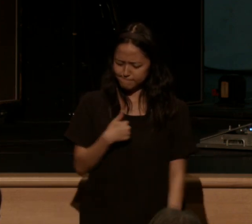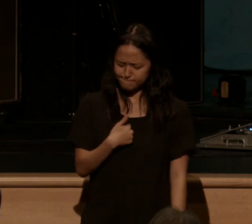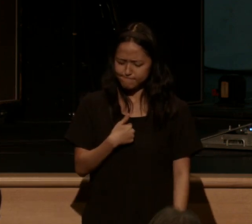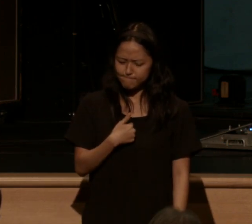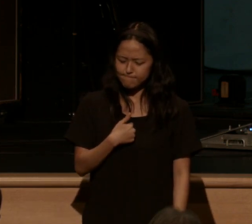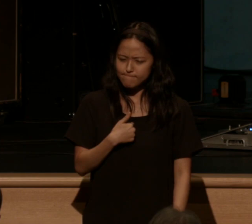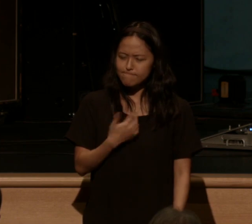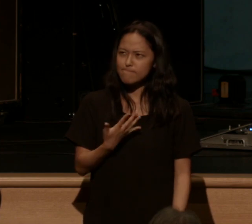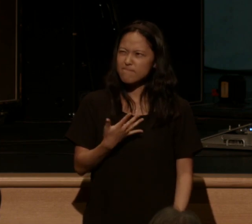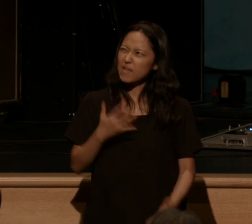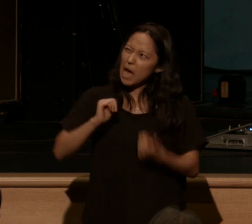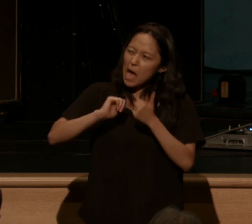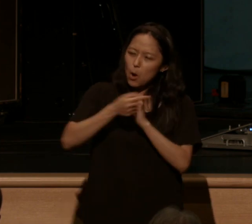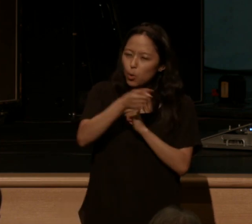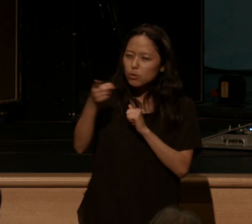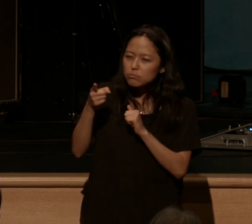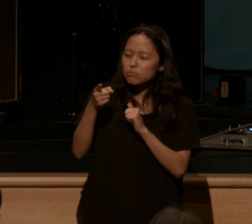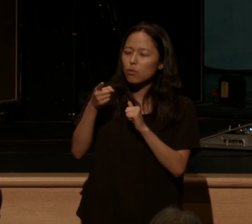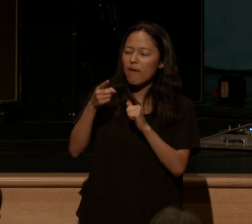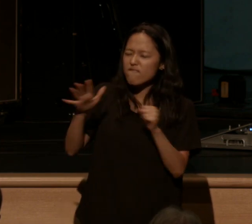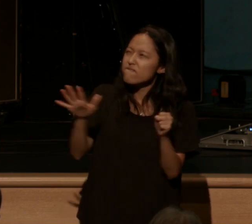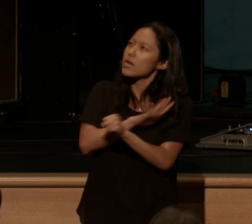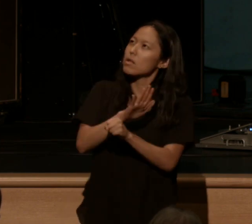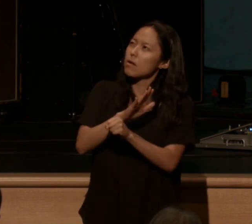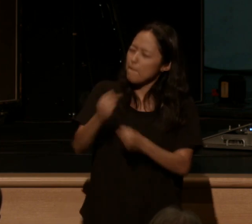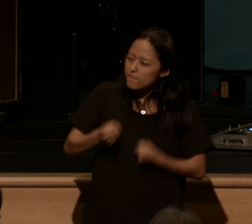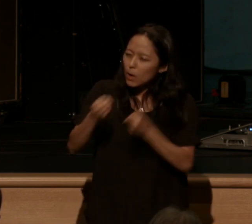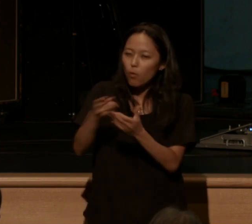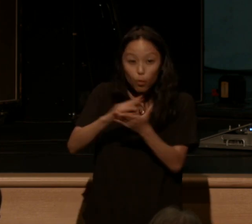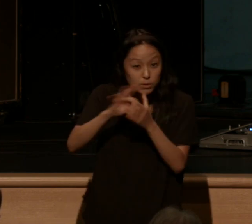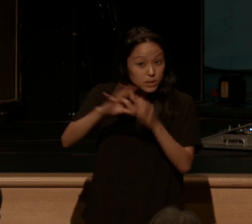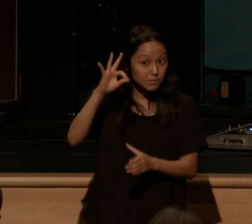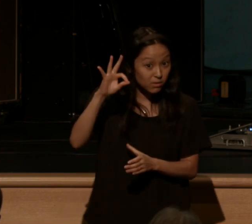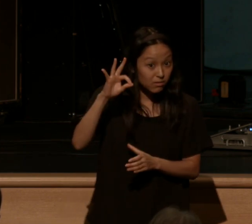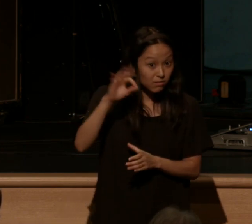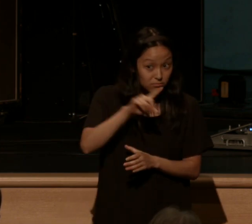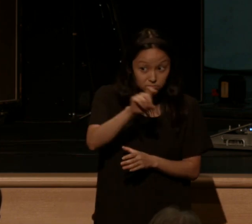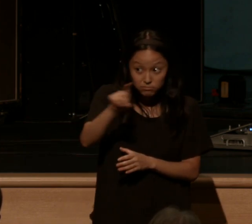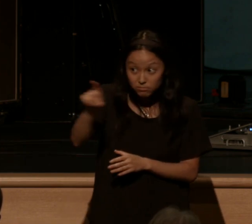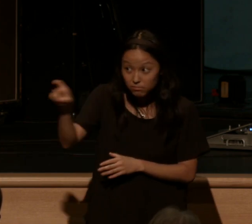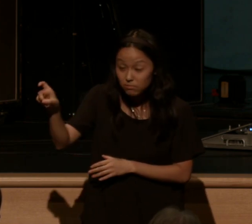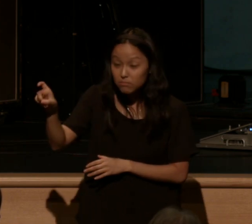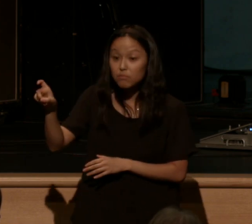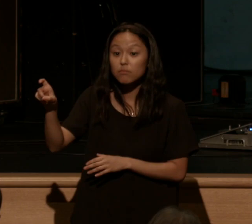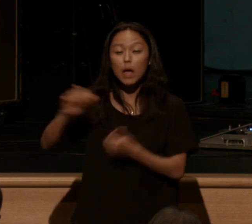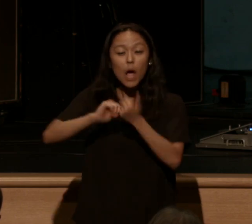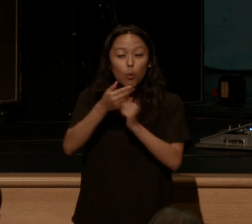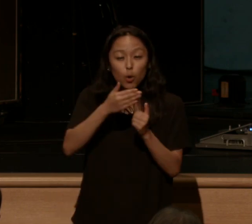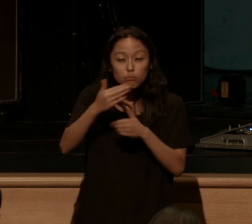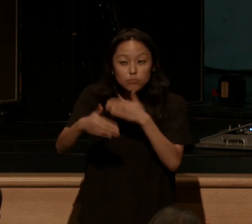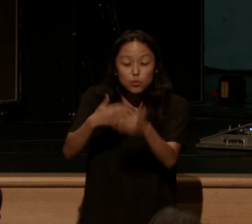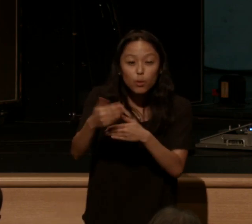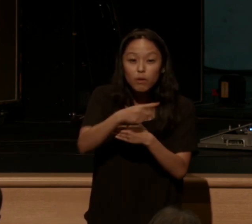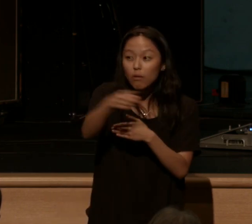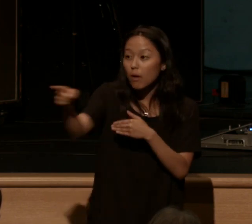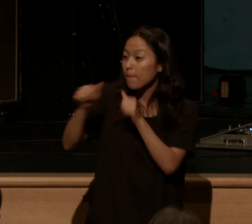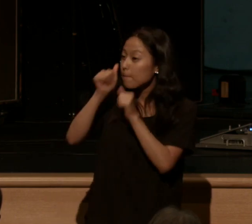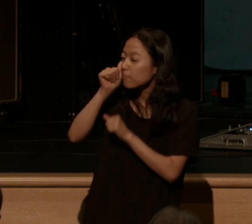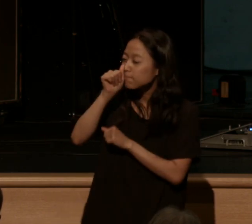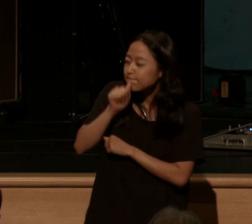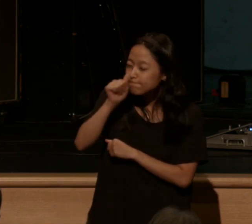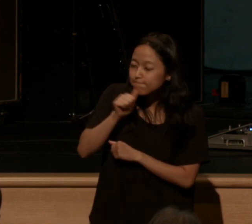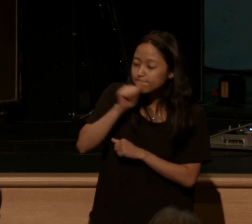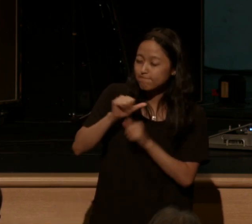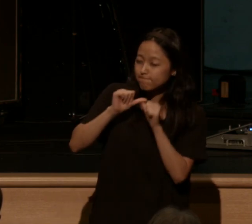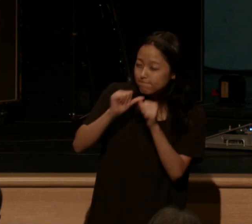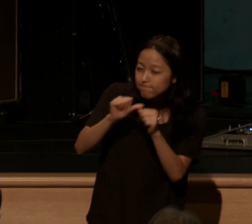you doing with accessing, being filled by the power of the Holy Spirit? How are we doing in perseverance and